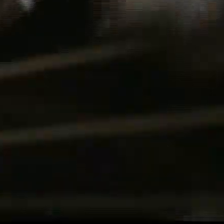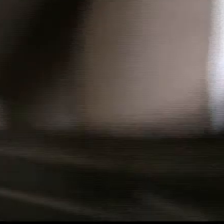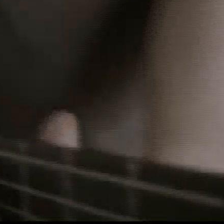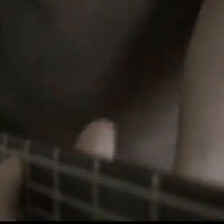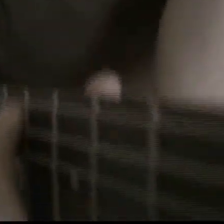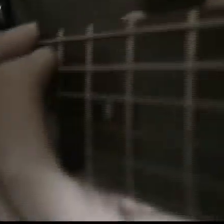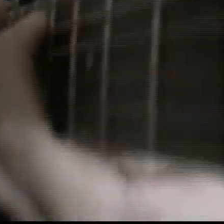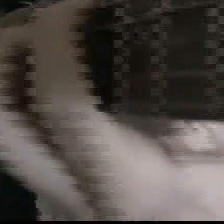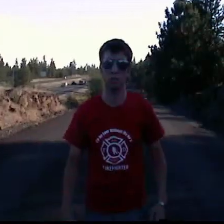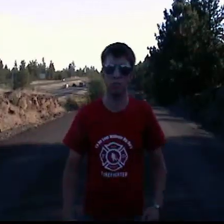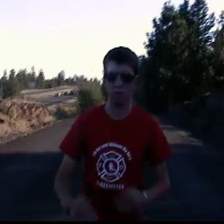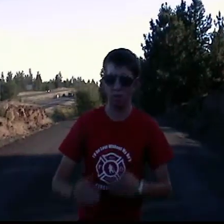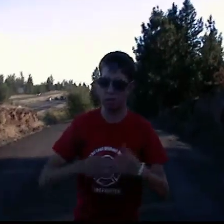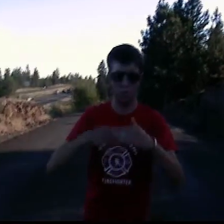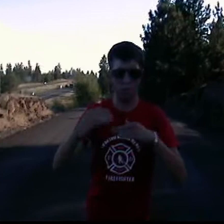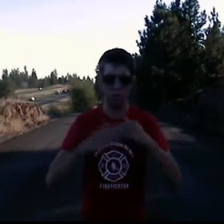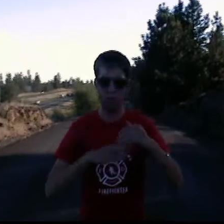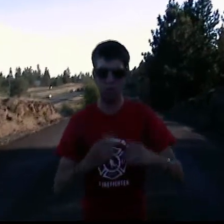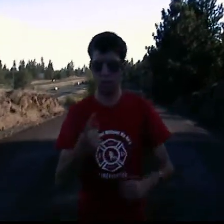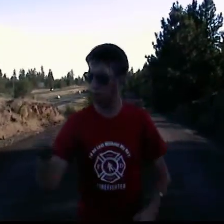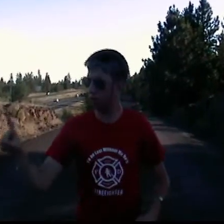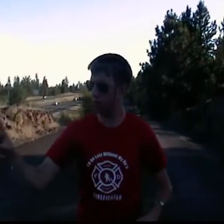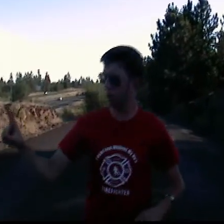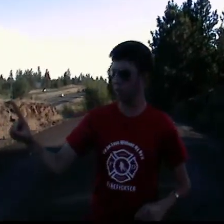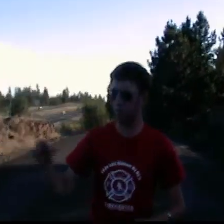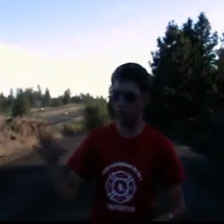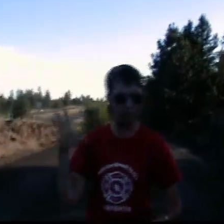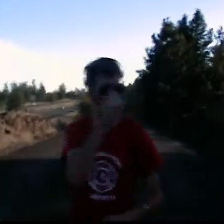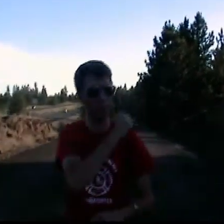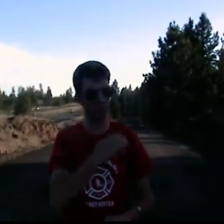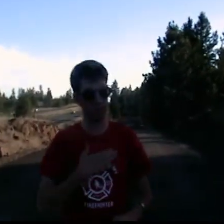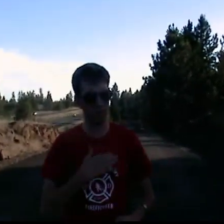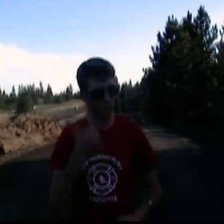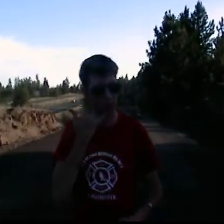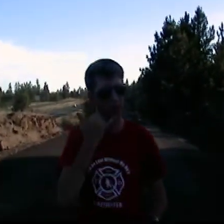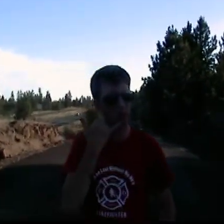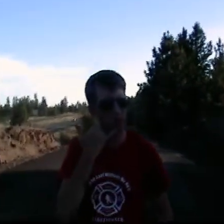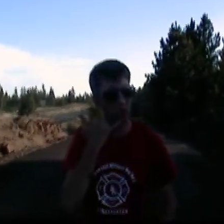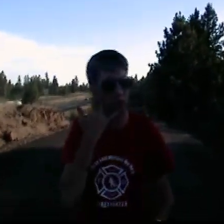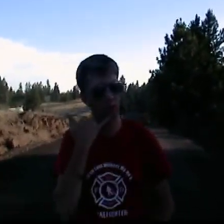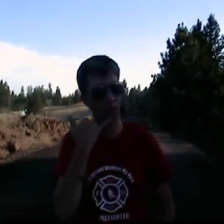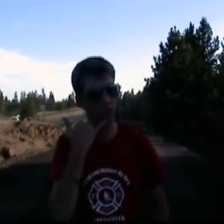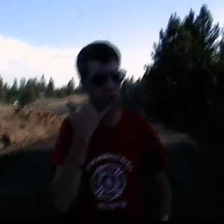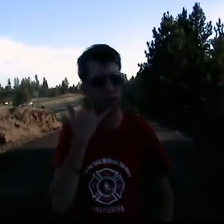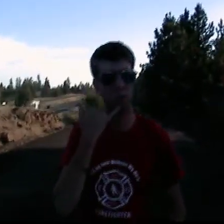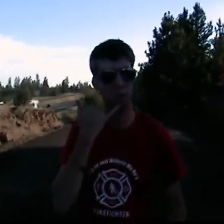The building turned its back, ignored my call The